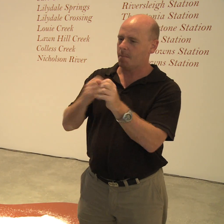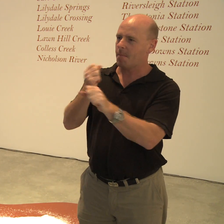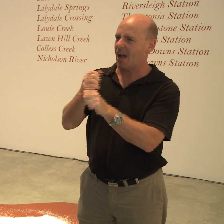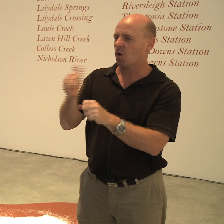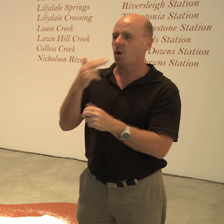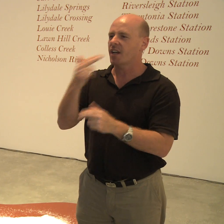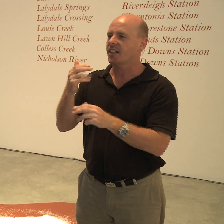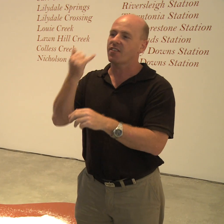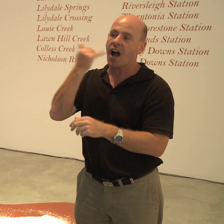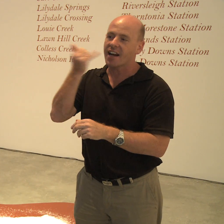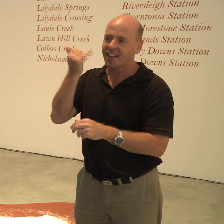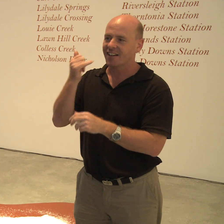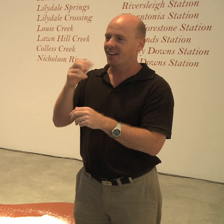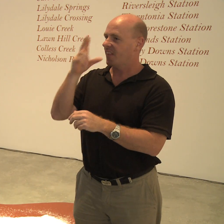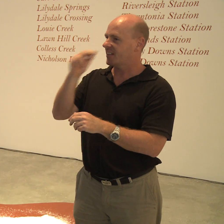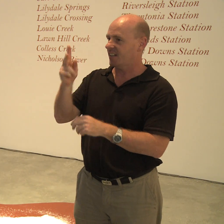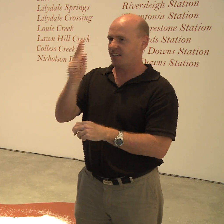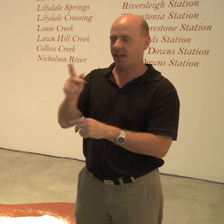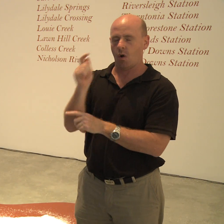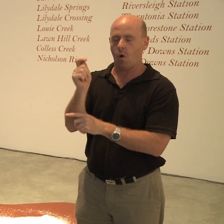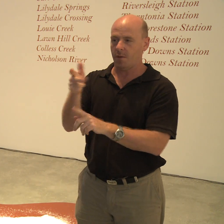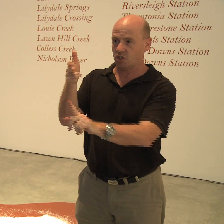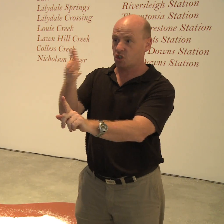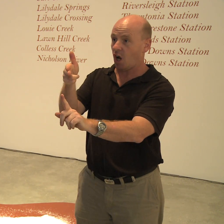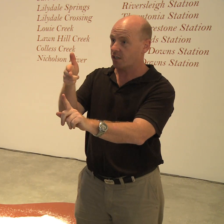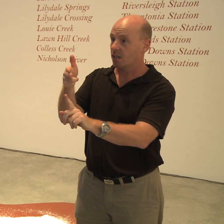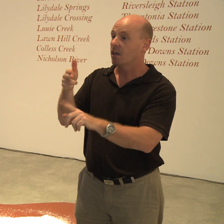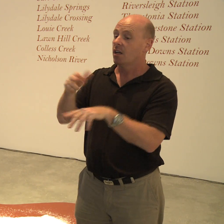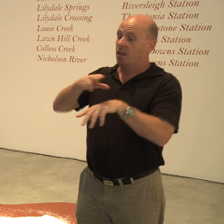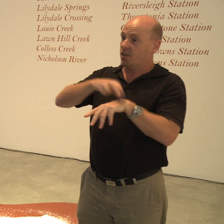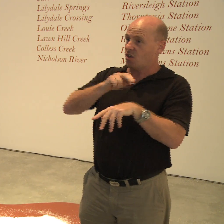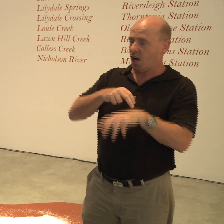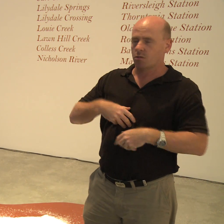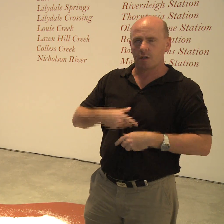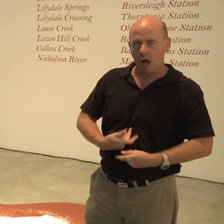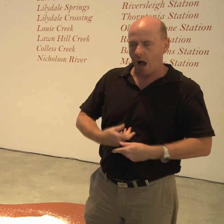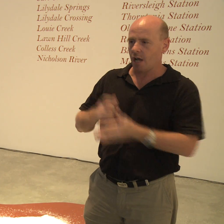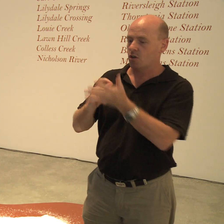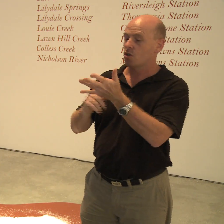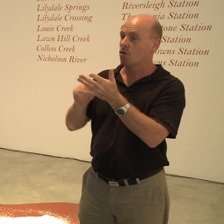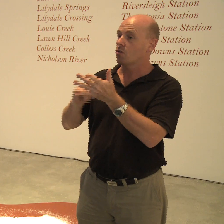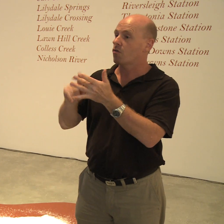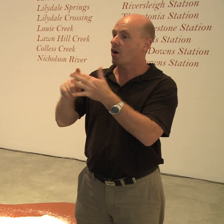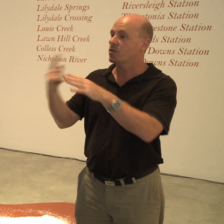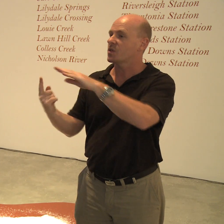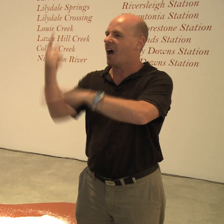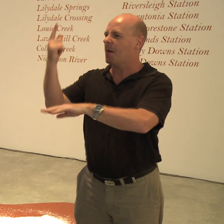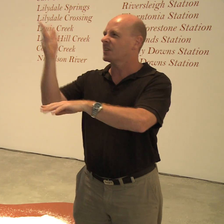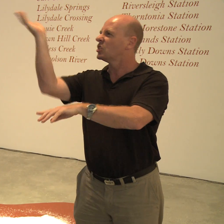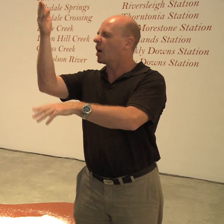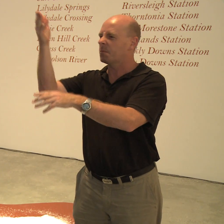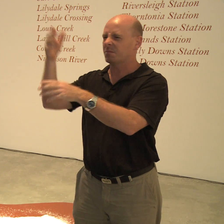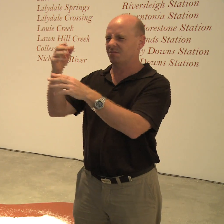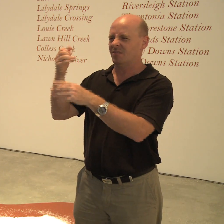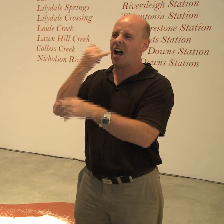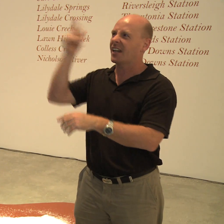young teenagers again came very close to being shot. The troopers were dog-tired. Rosie was up in the tree chopping out a sugar bag with a stone